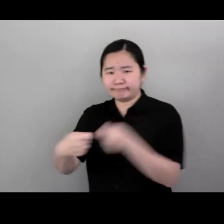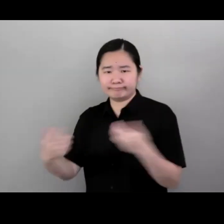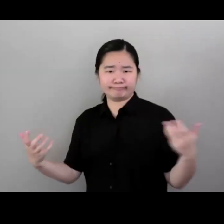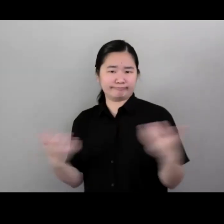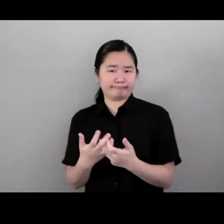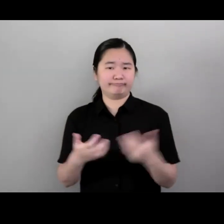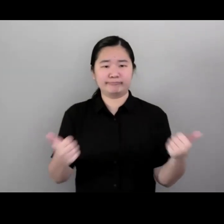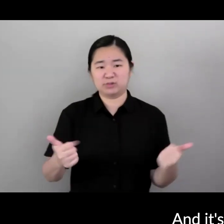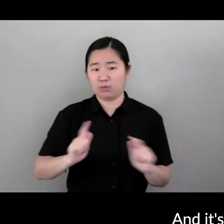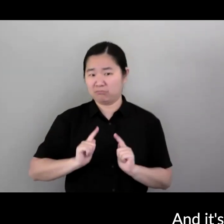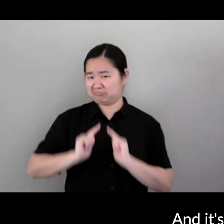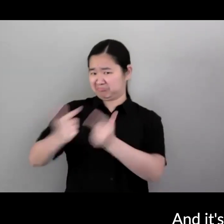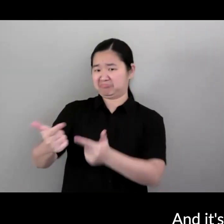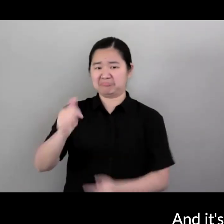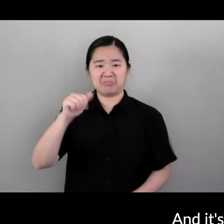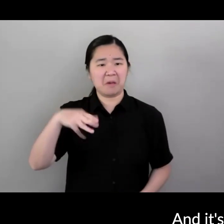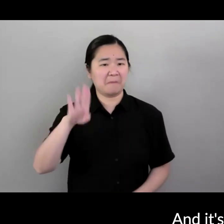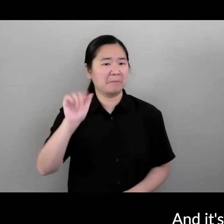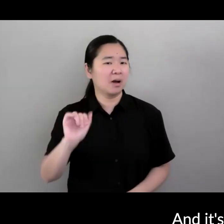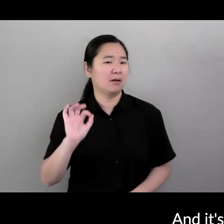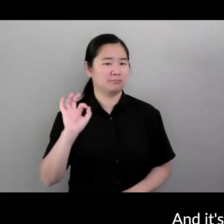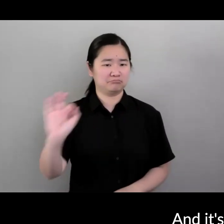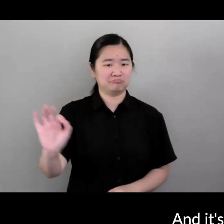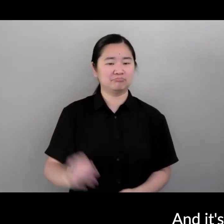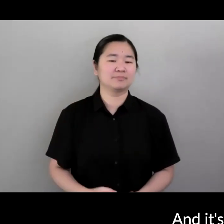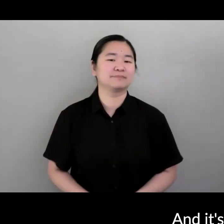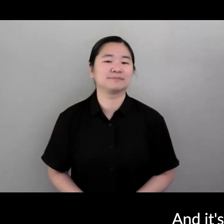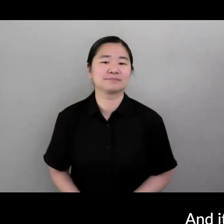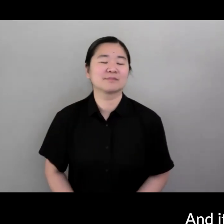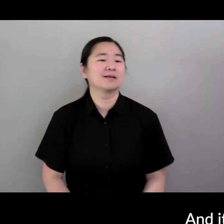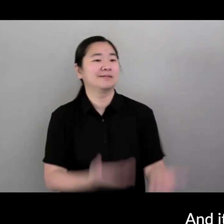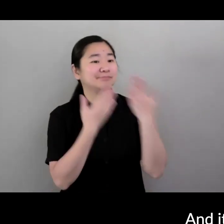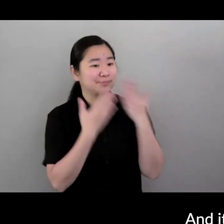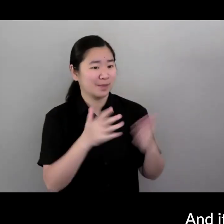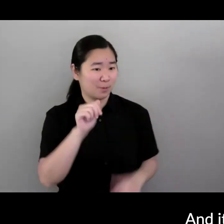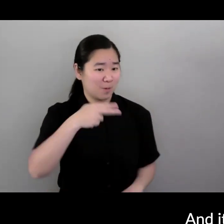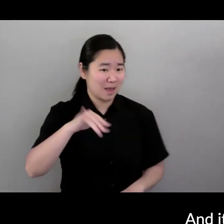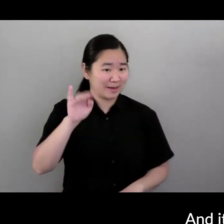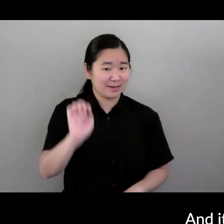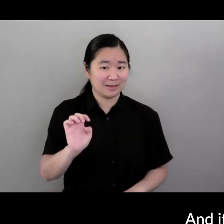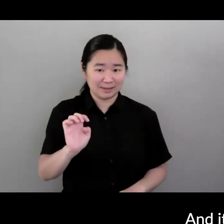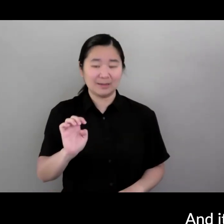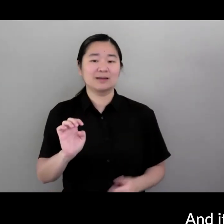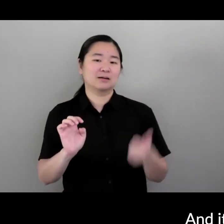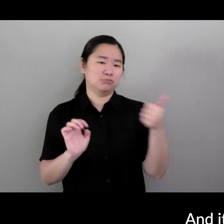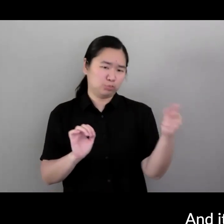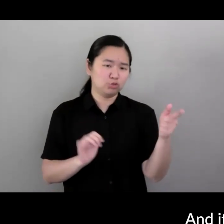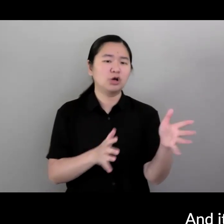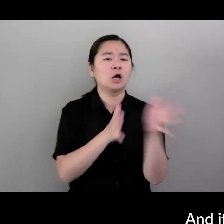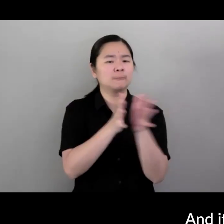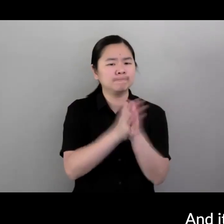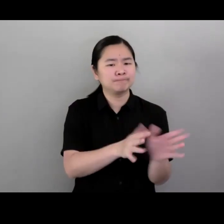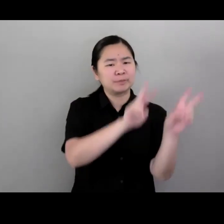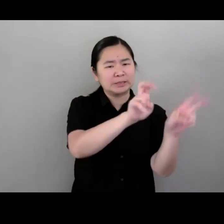limited resources. And it's a really important reflection to have, and it's really great to have partners